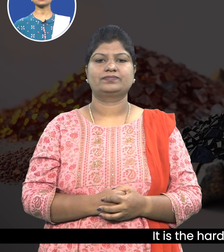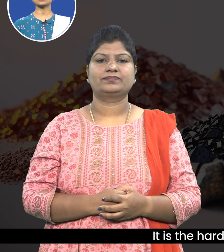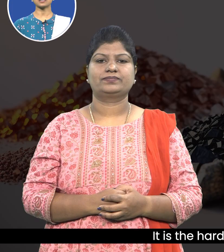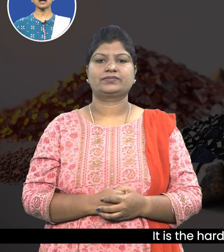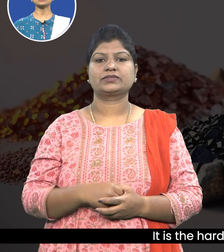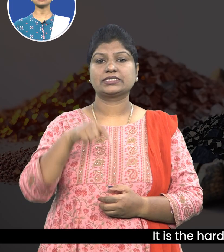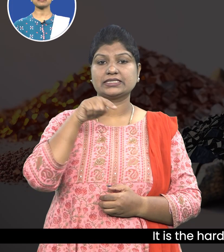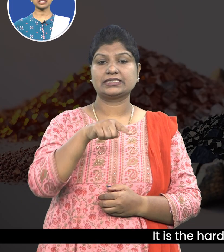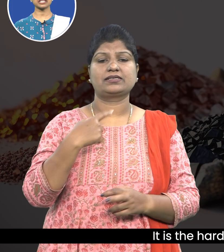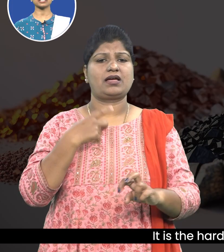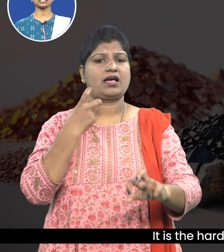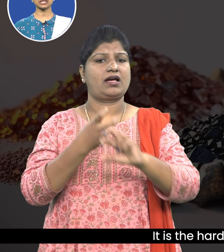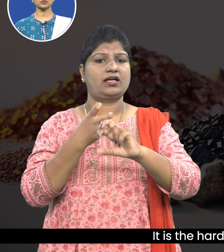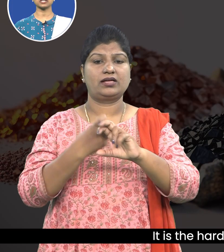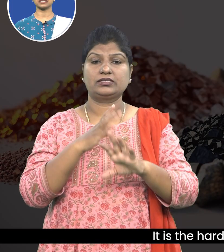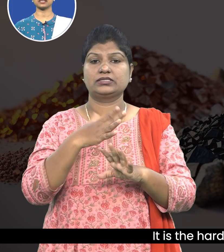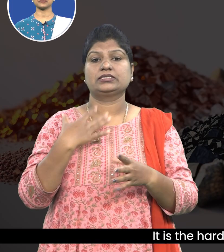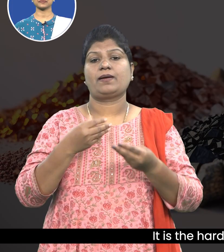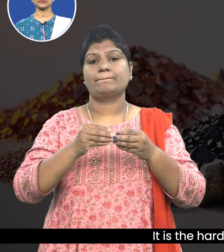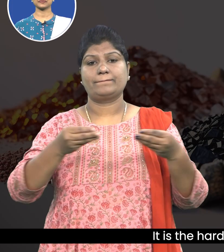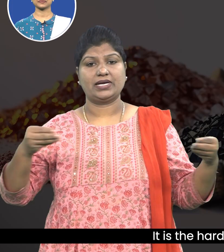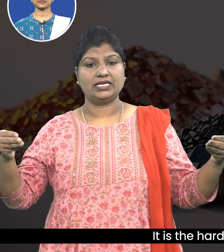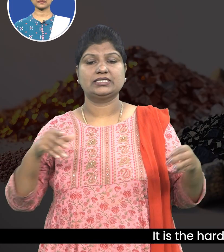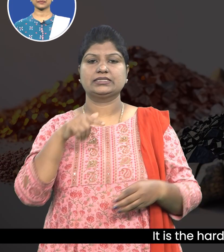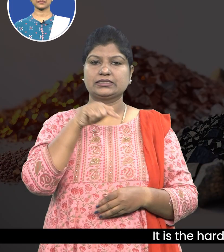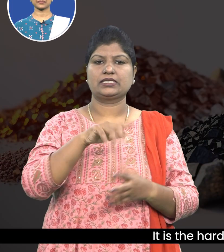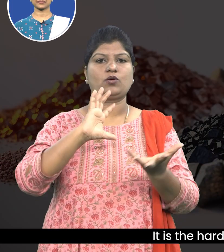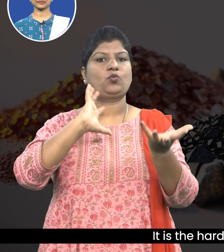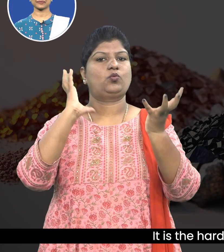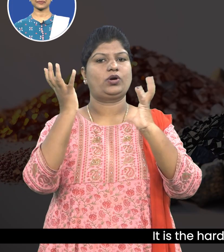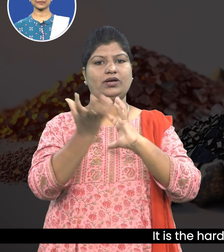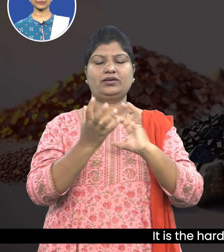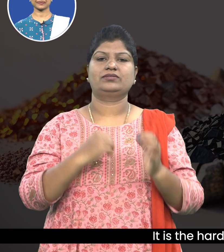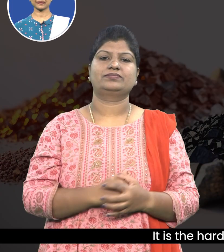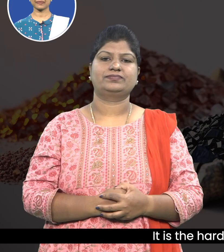It is the hardest material in the world.